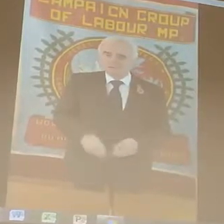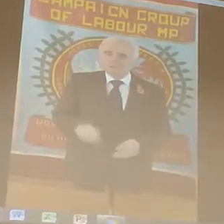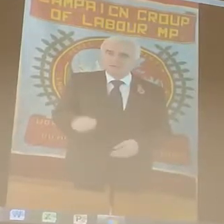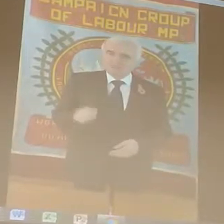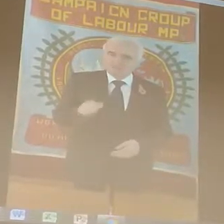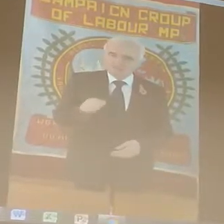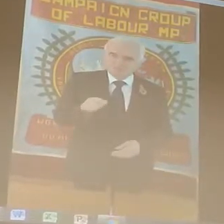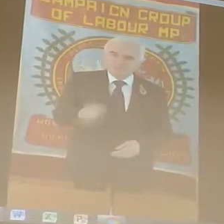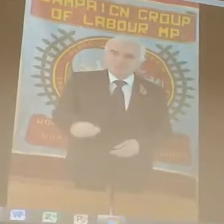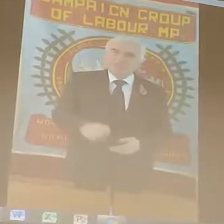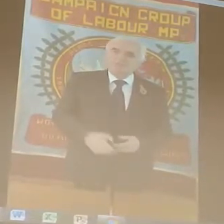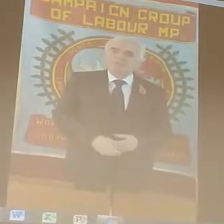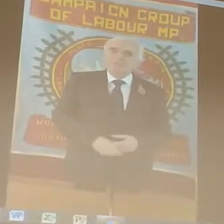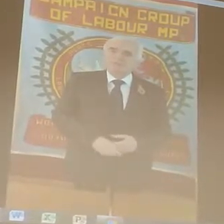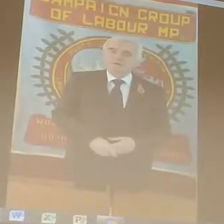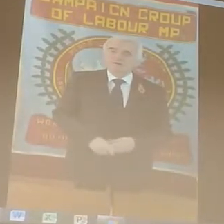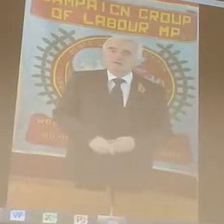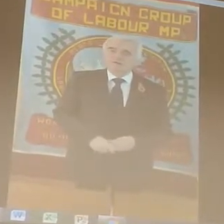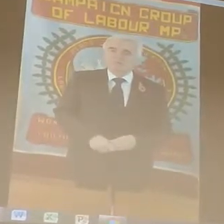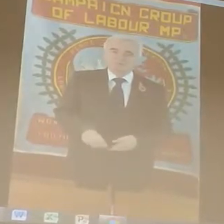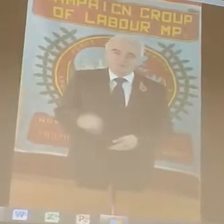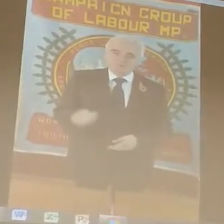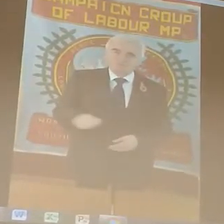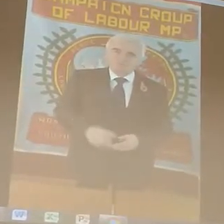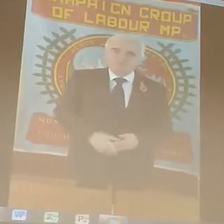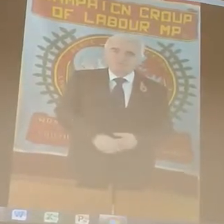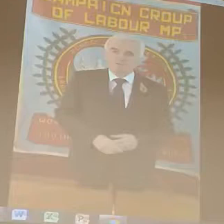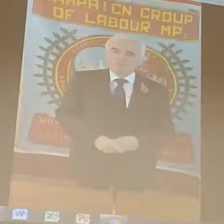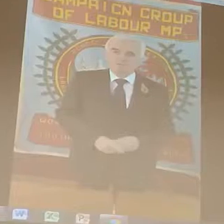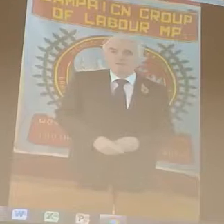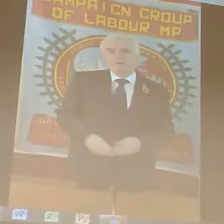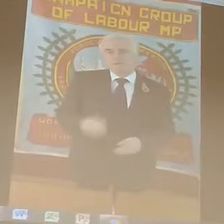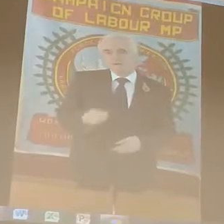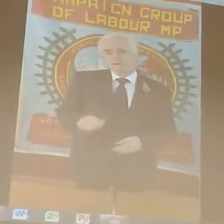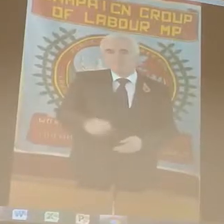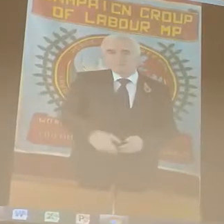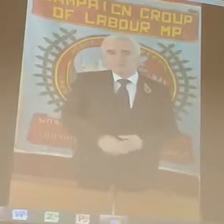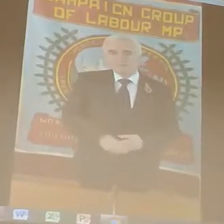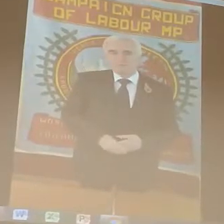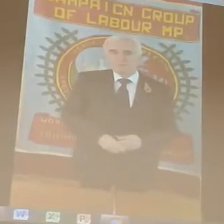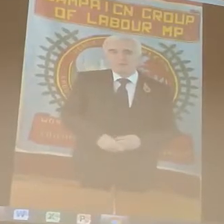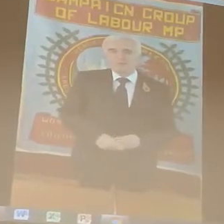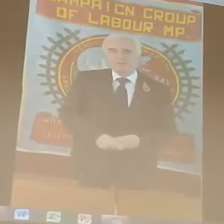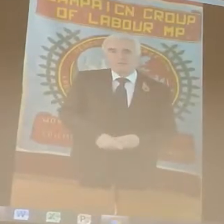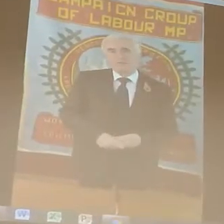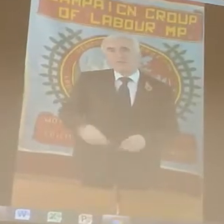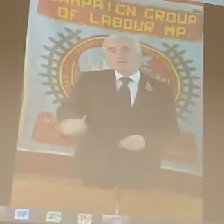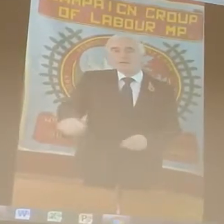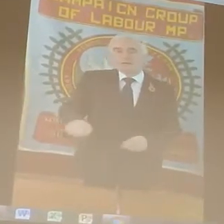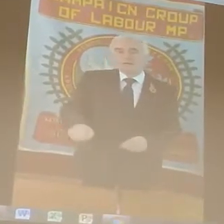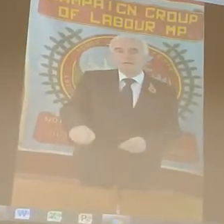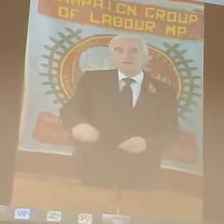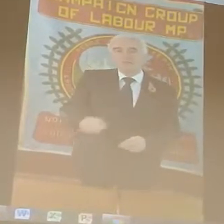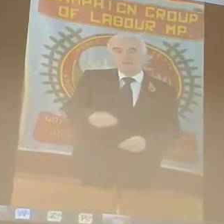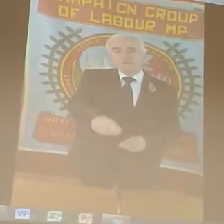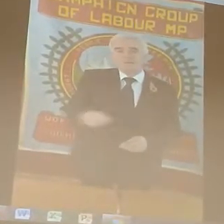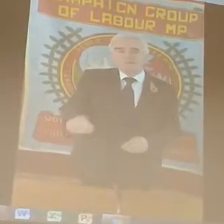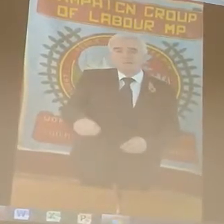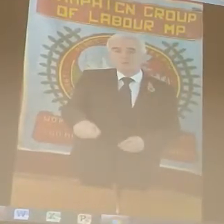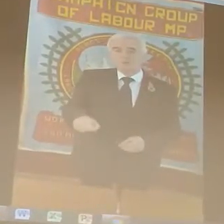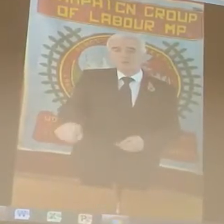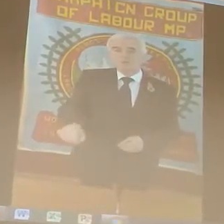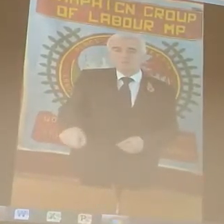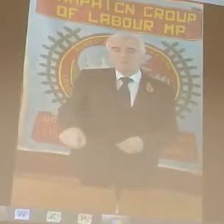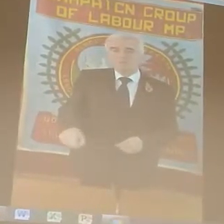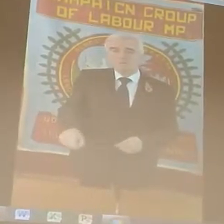pupils are now coming under particular attack by this government, services are closed down, and support for them is being undertaken, denying